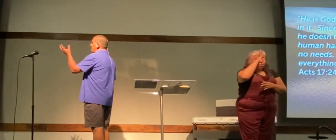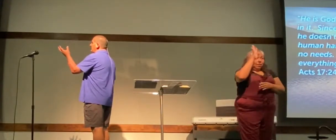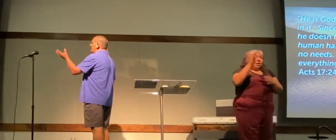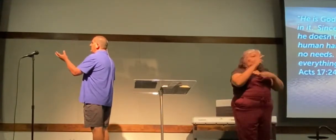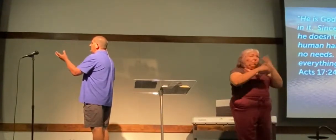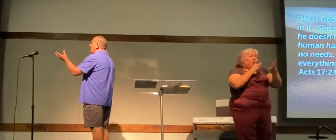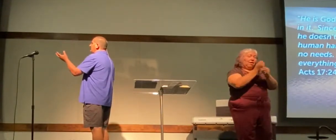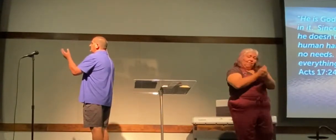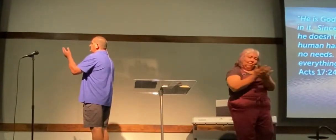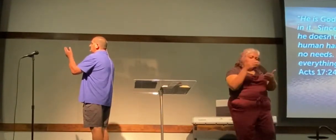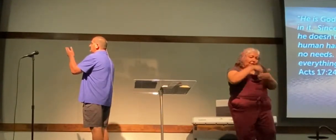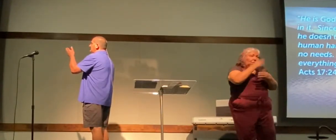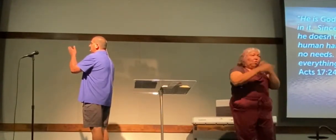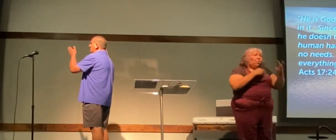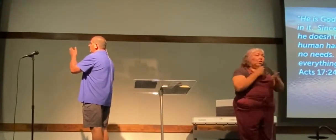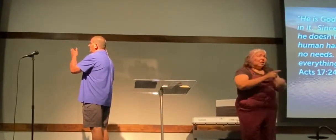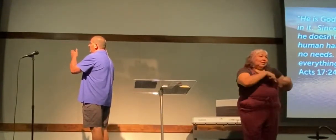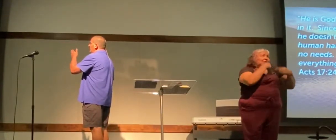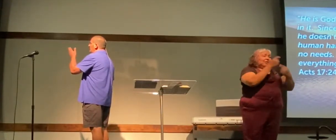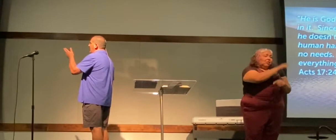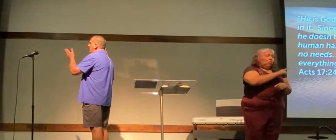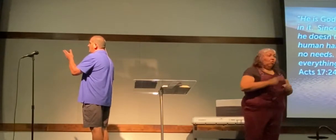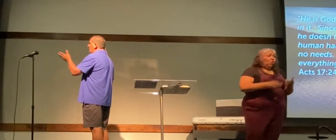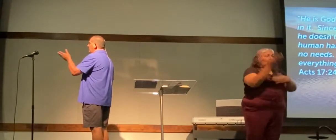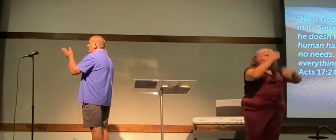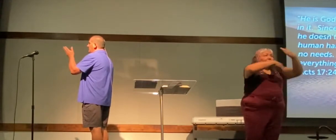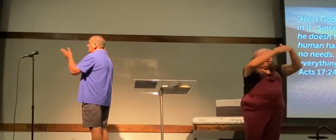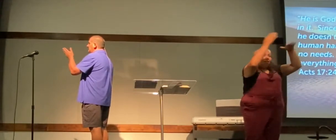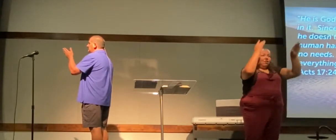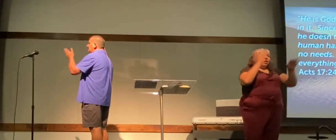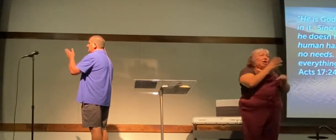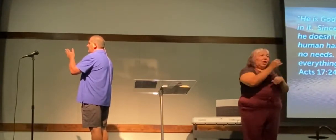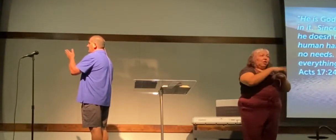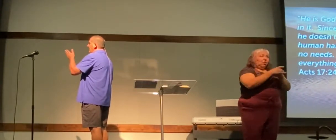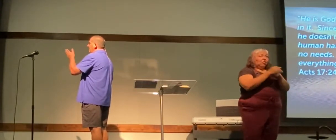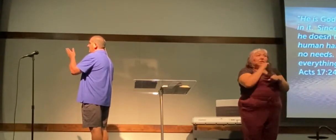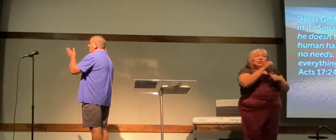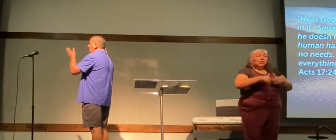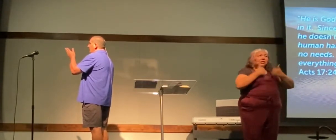and everything in it. Since he is the Lord of heaven and earth, he